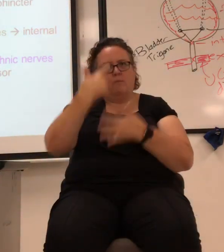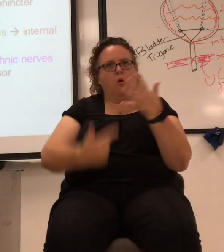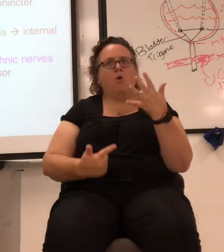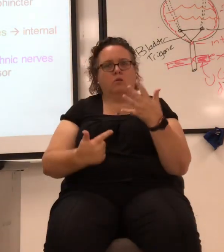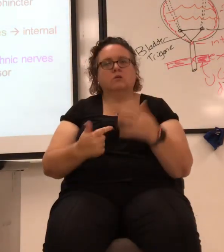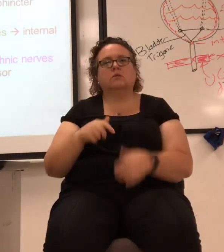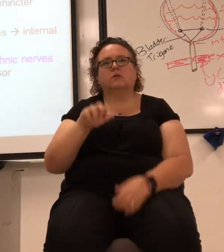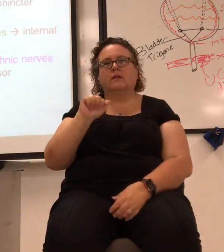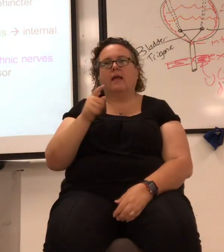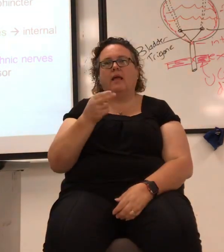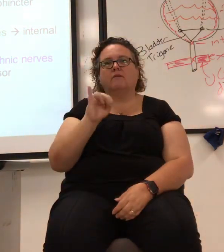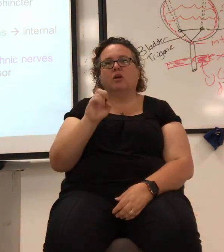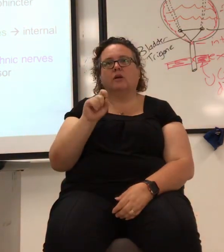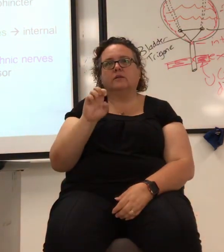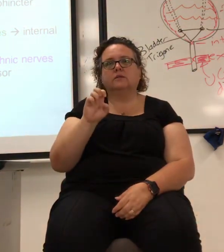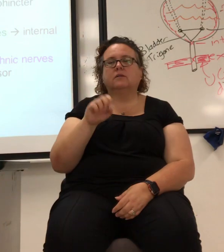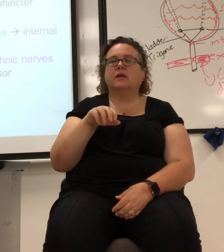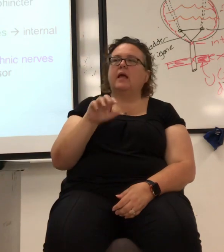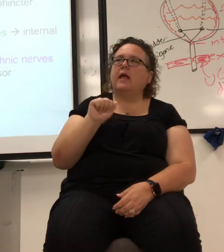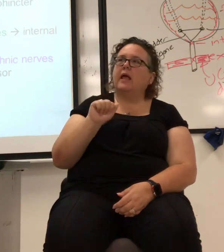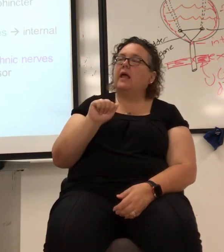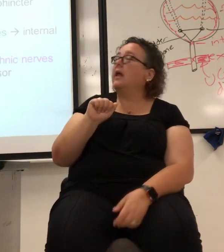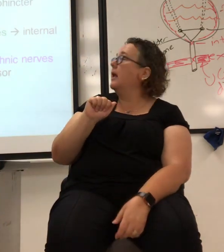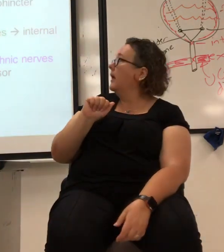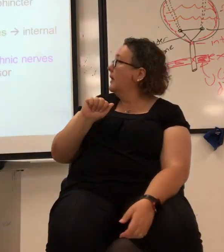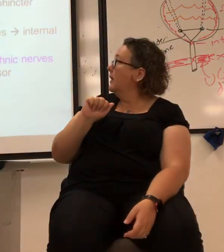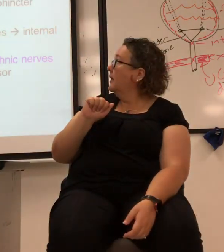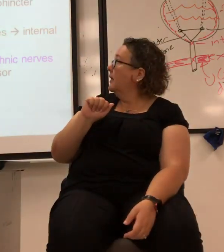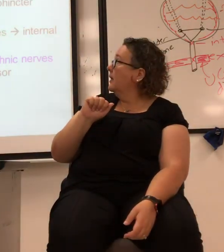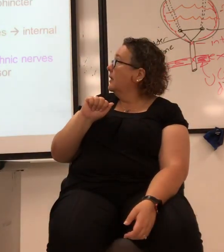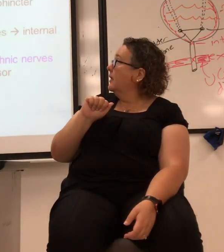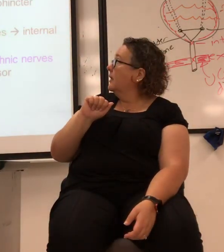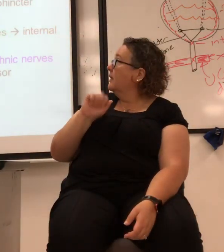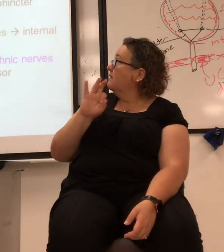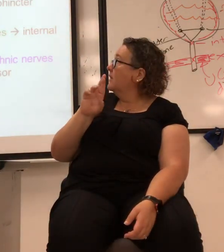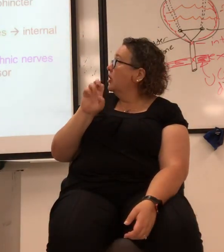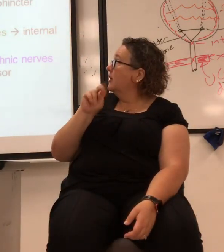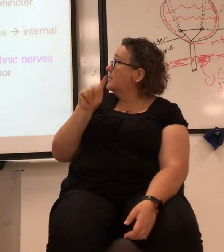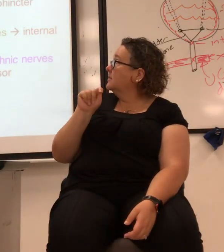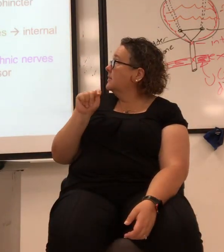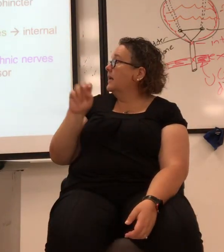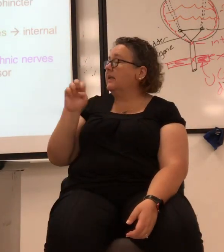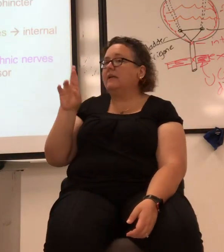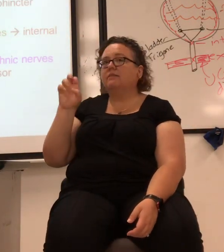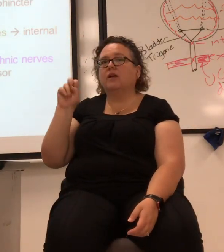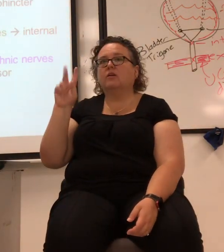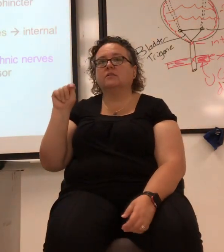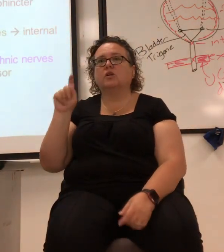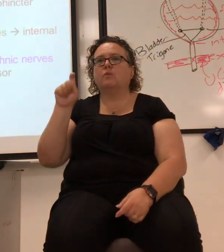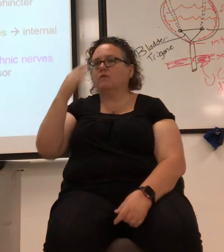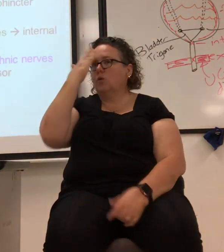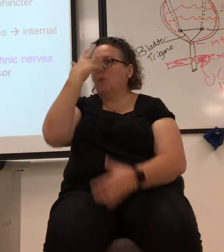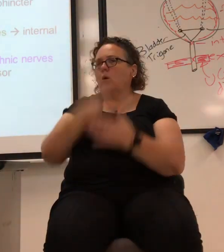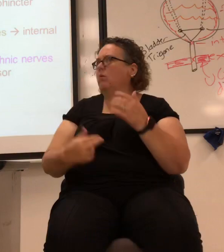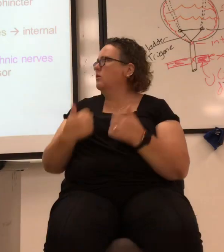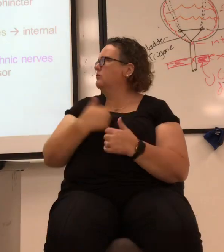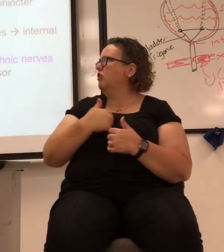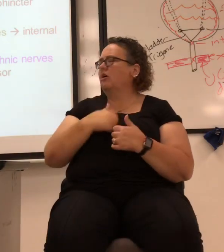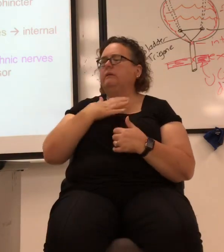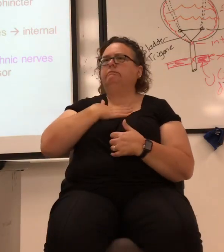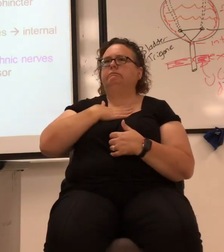muscle fibers. As you get close, it kind of forms the internal sphincter. The external sphincter is voluntary muscle within the